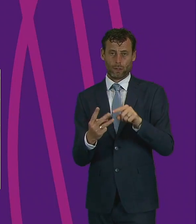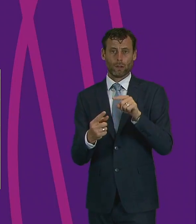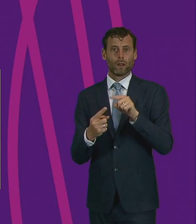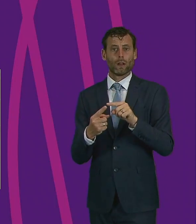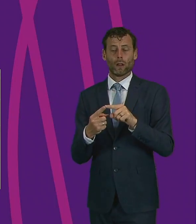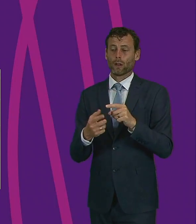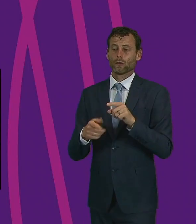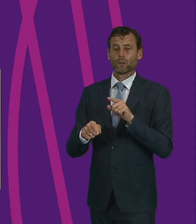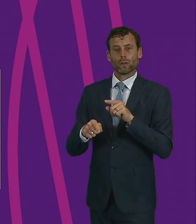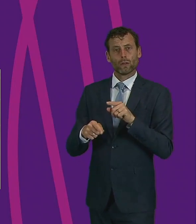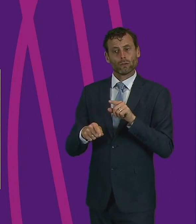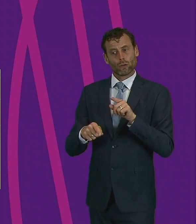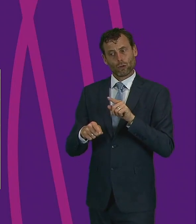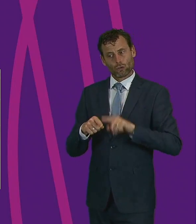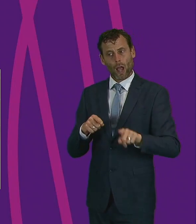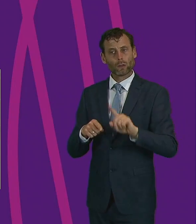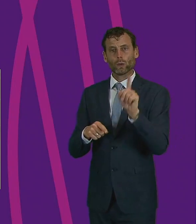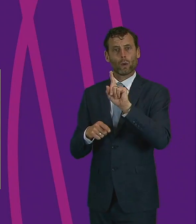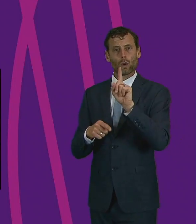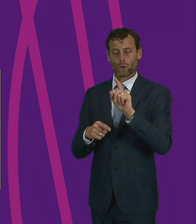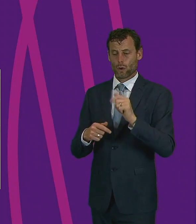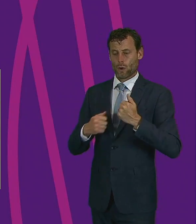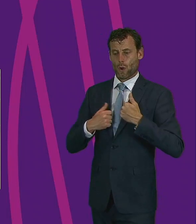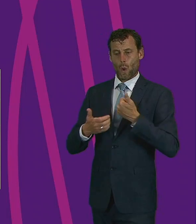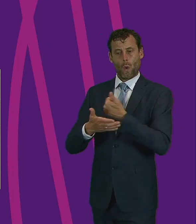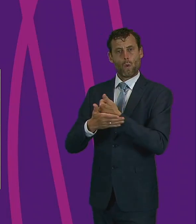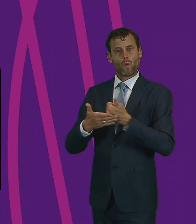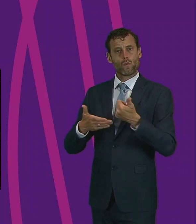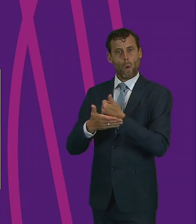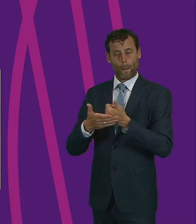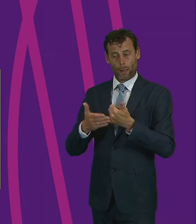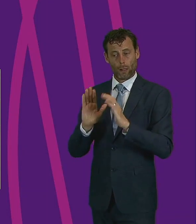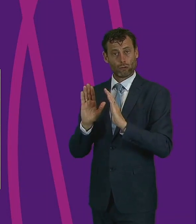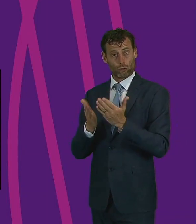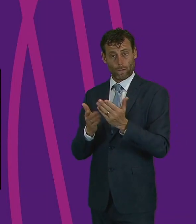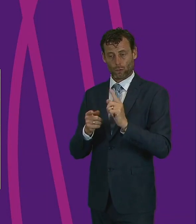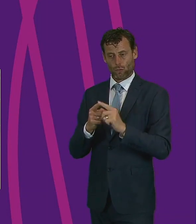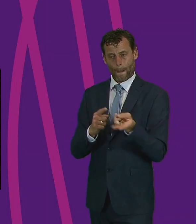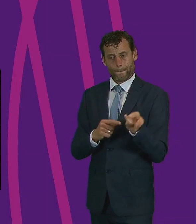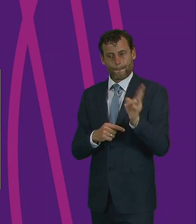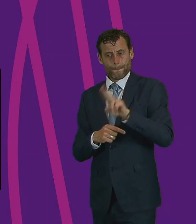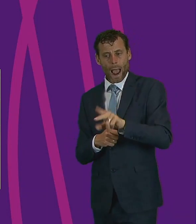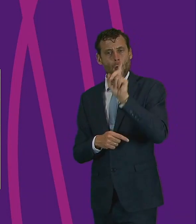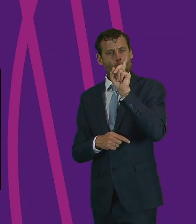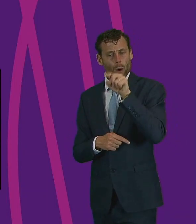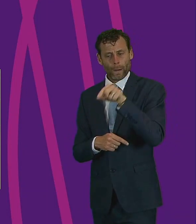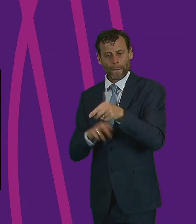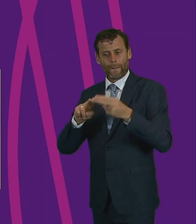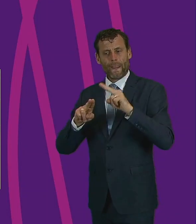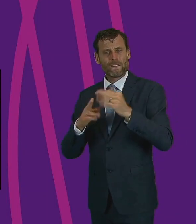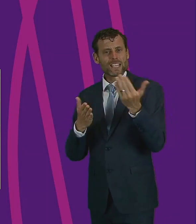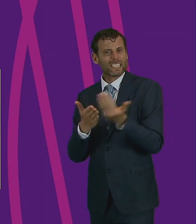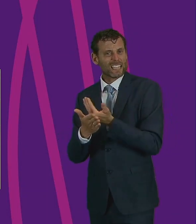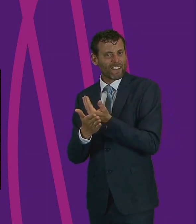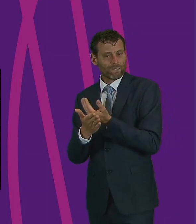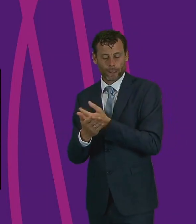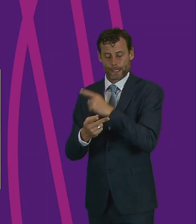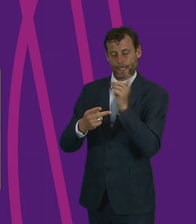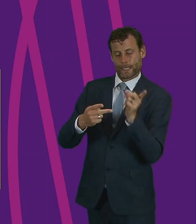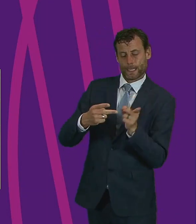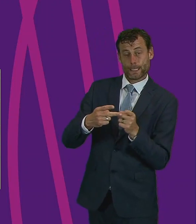normal services as possible, only as safely as possible. Secondly, ensuring we have the capacity that